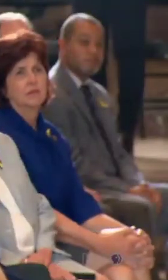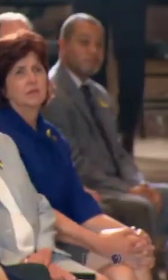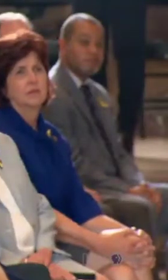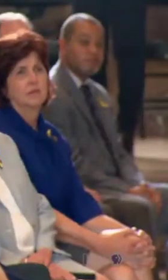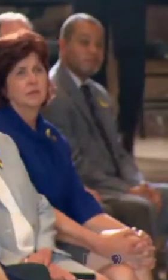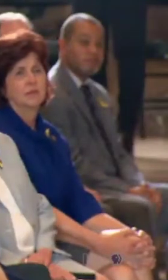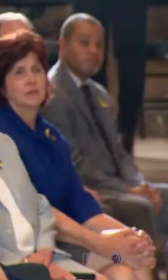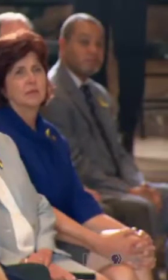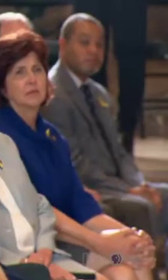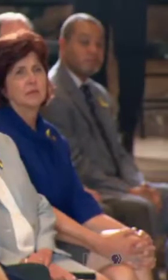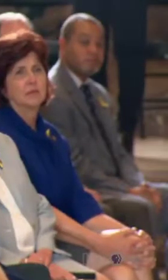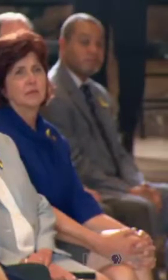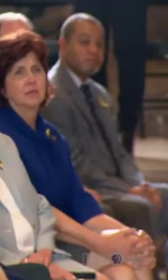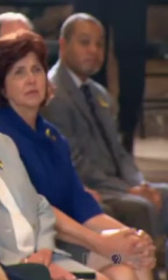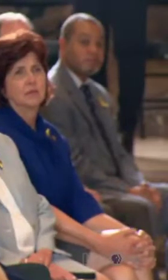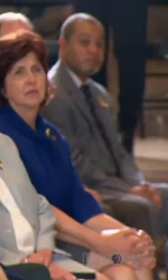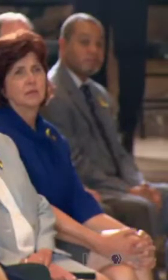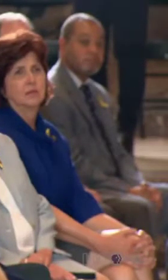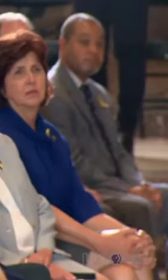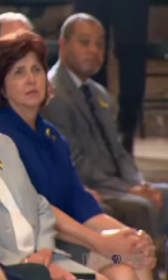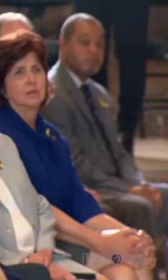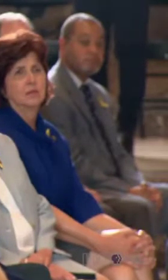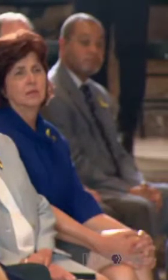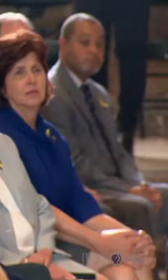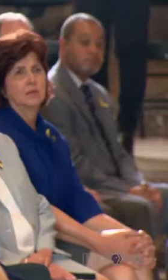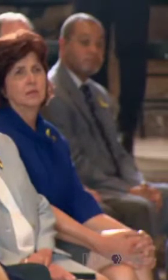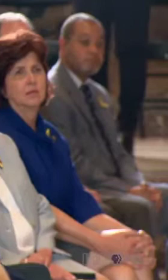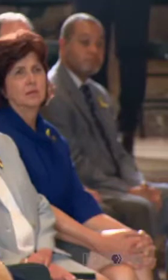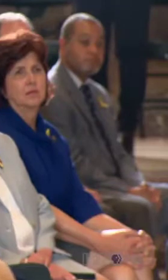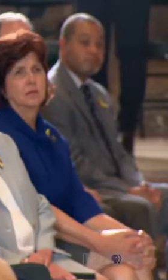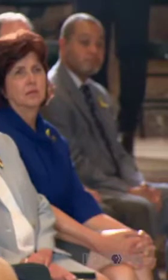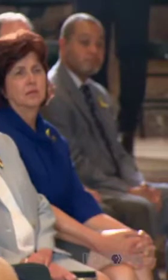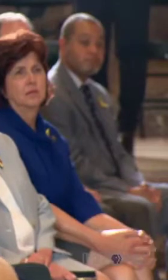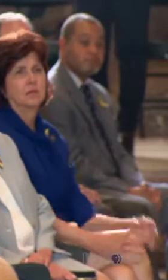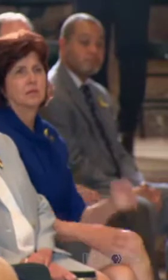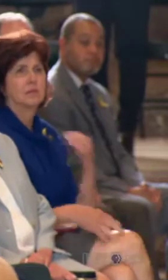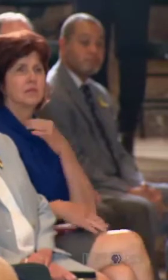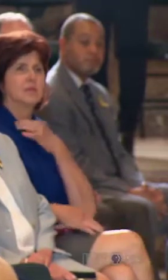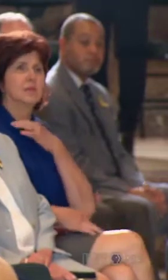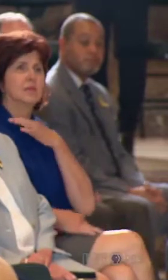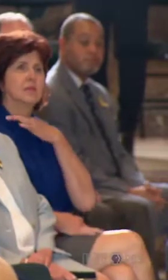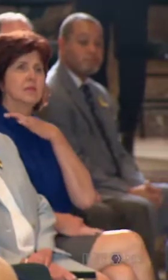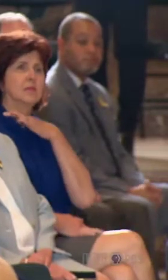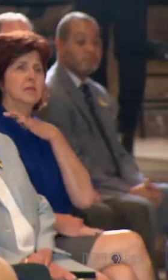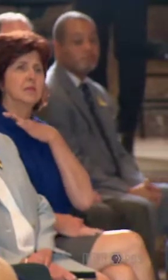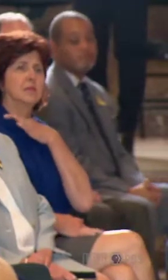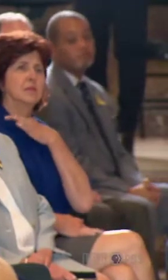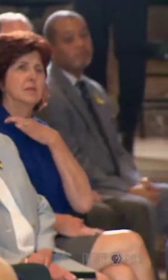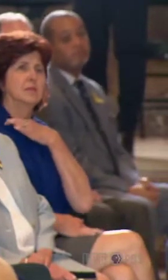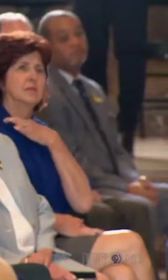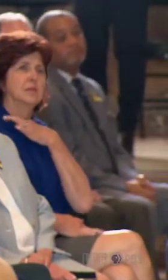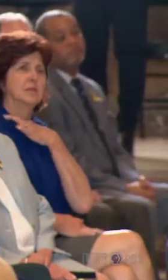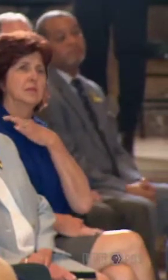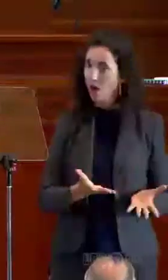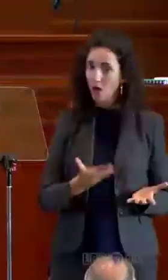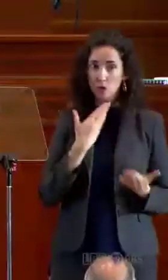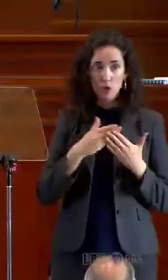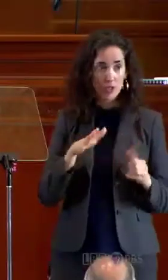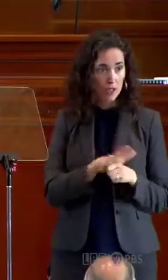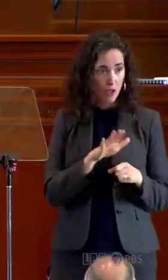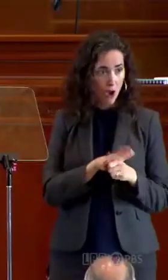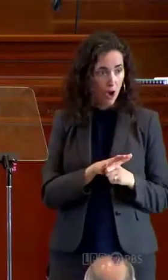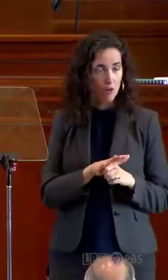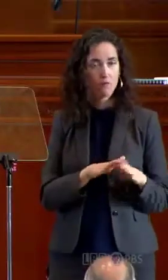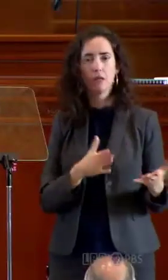believe we should be the 19th. And now, if you don't agree with me, if you think the current process is sufficient, then